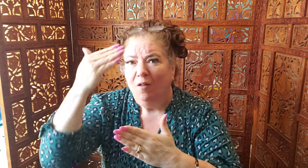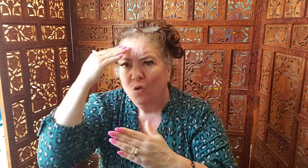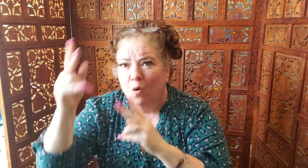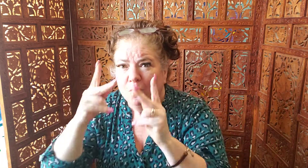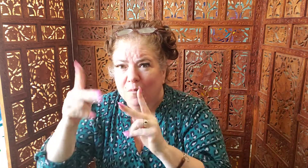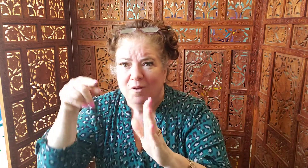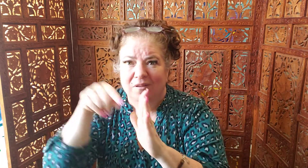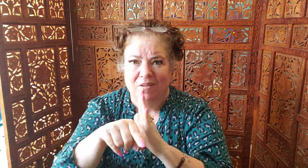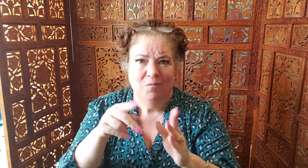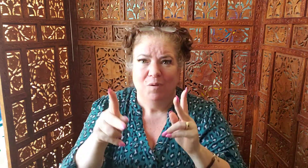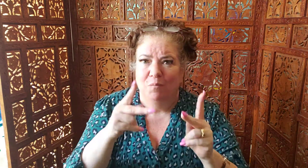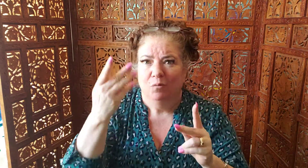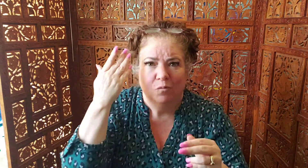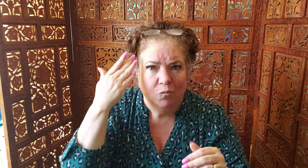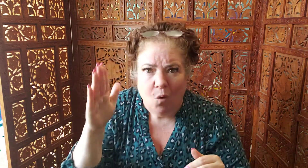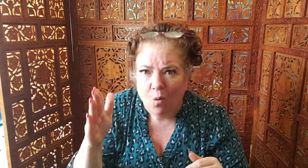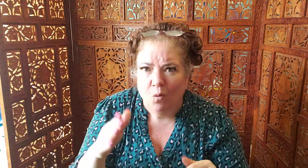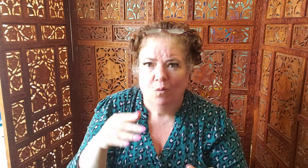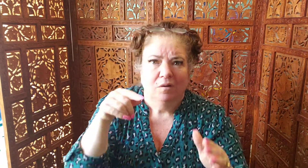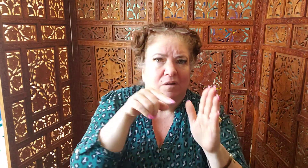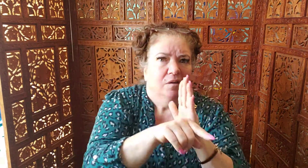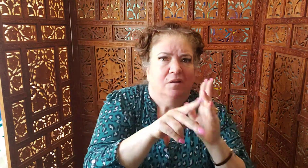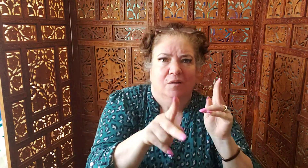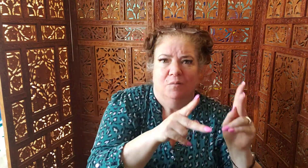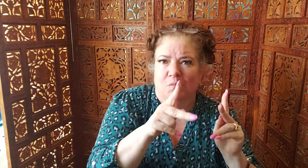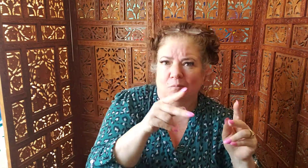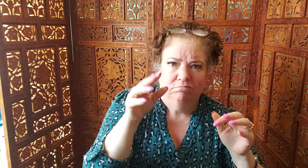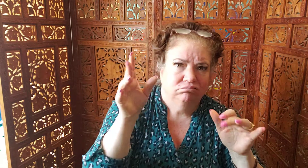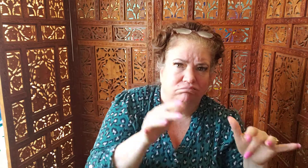community created Broadway Cares.